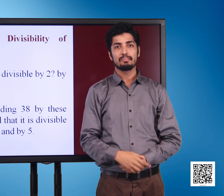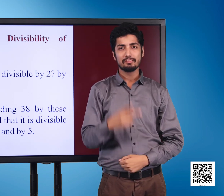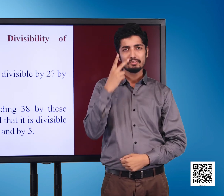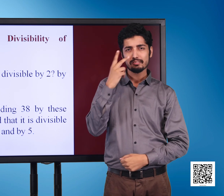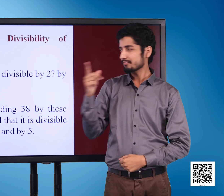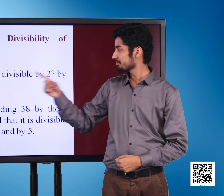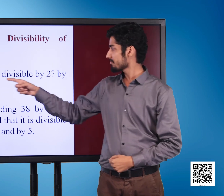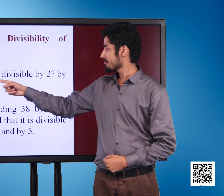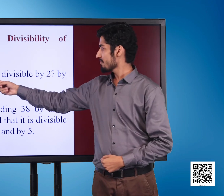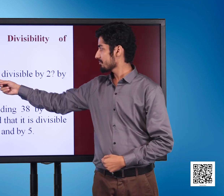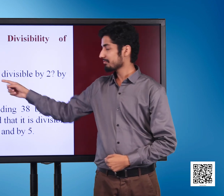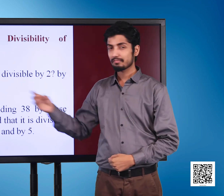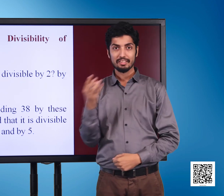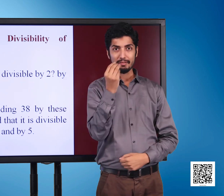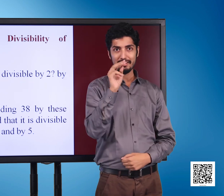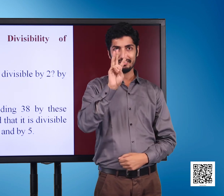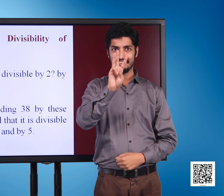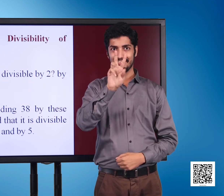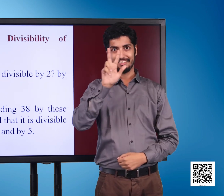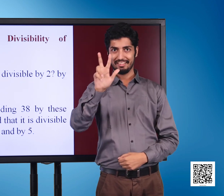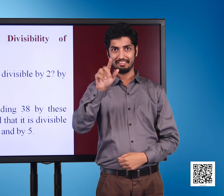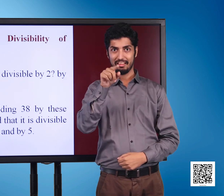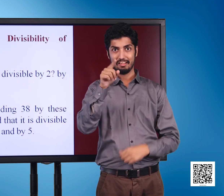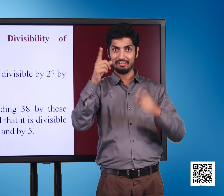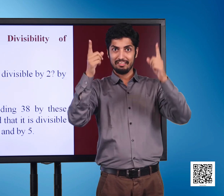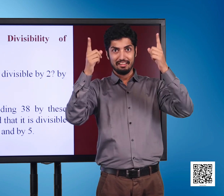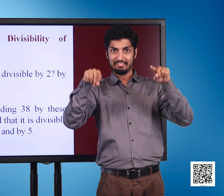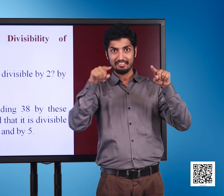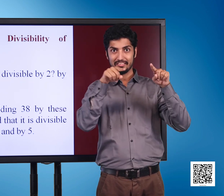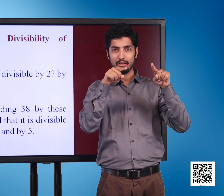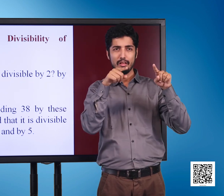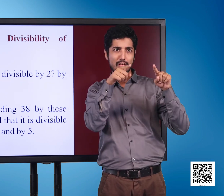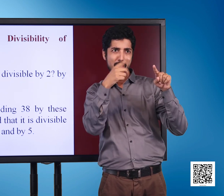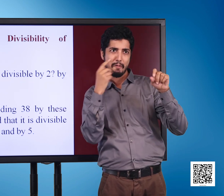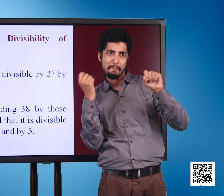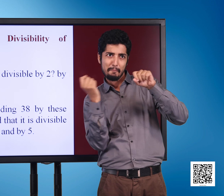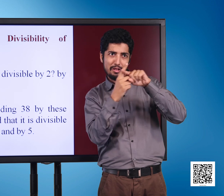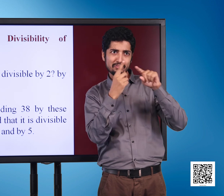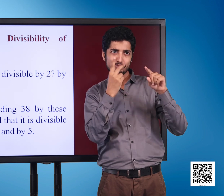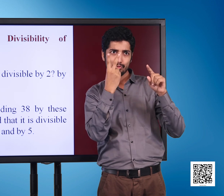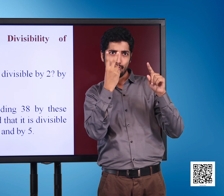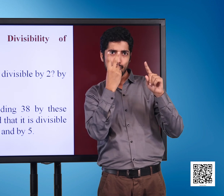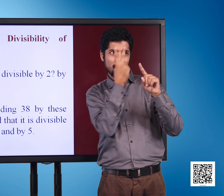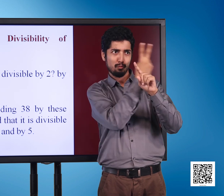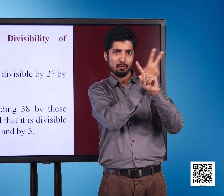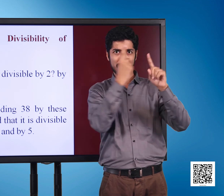Is the number 38 divisible by 2, by 4, by 5?